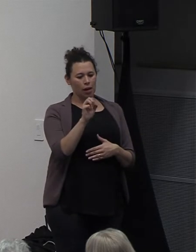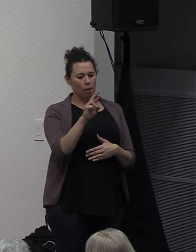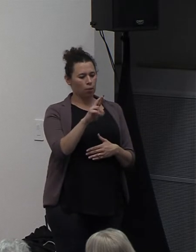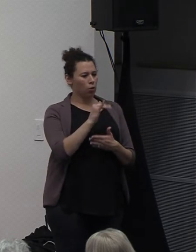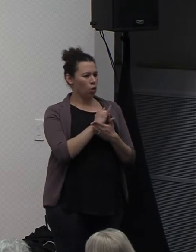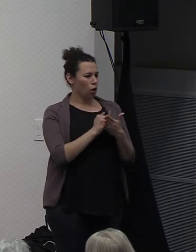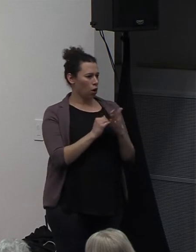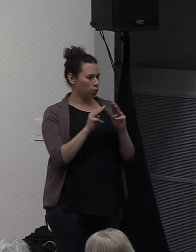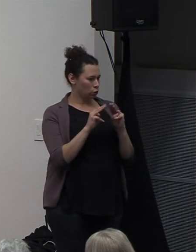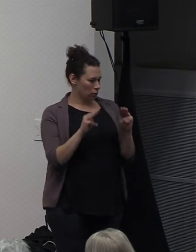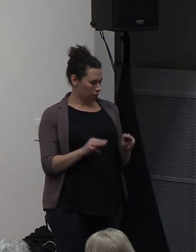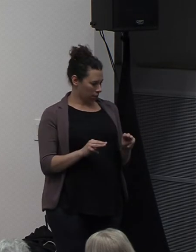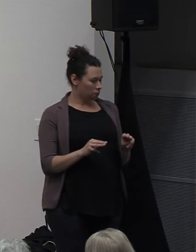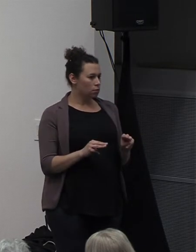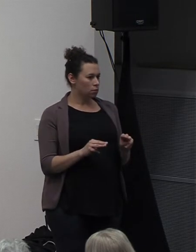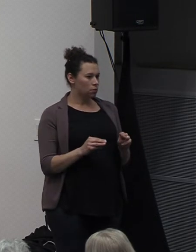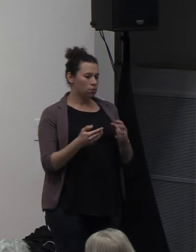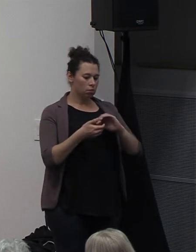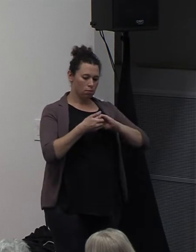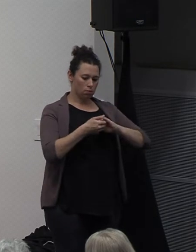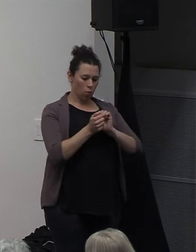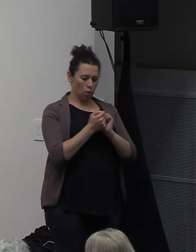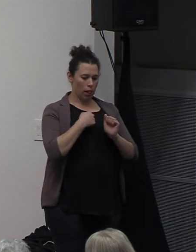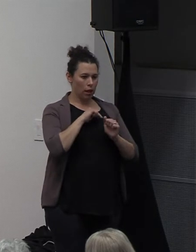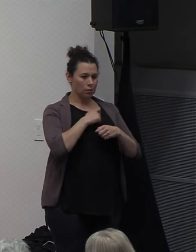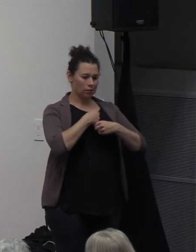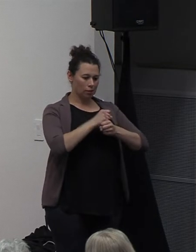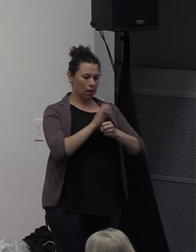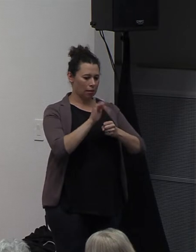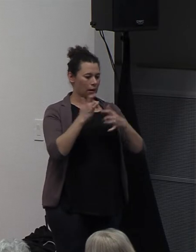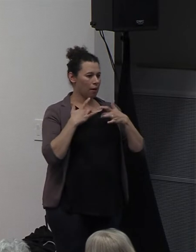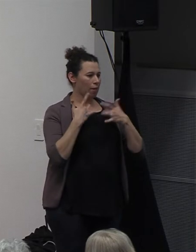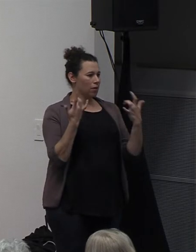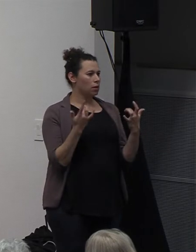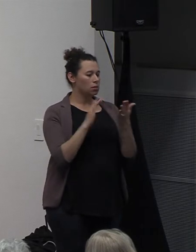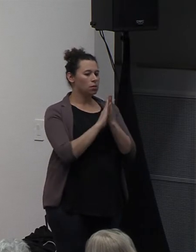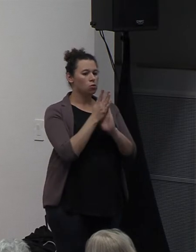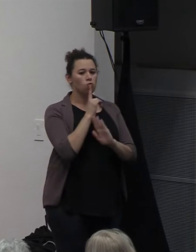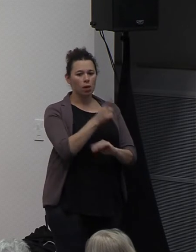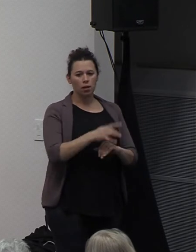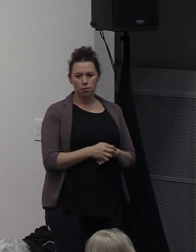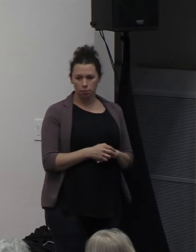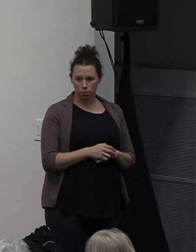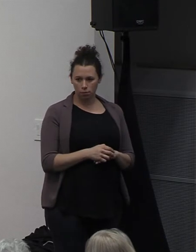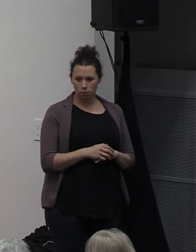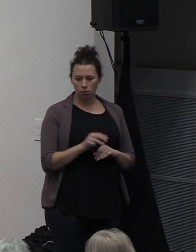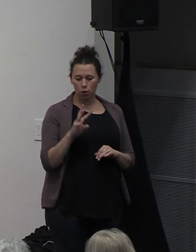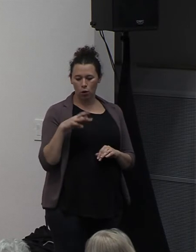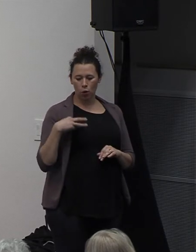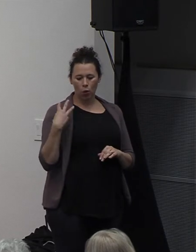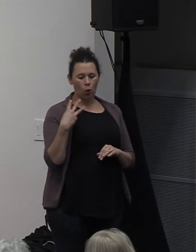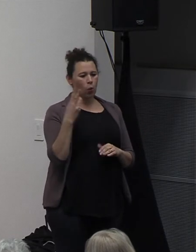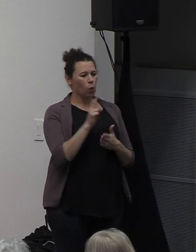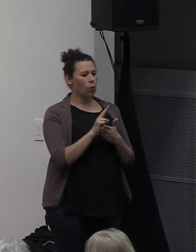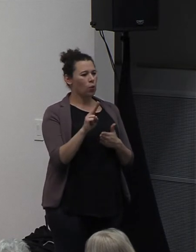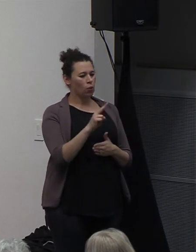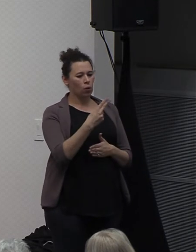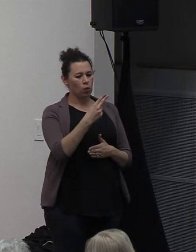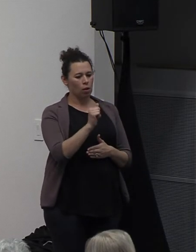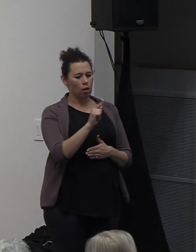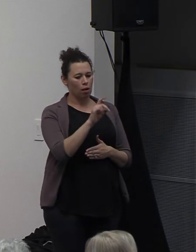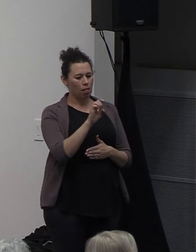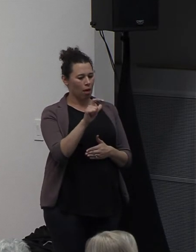with us to make this event a reality. And to WashU Hillel, the Center for Humanities and Arts